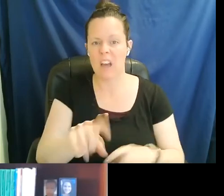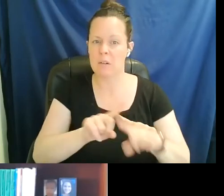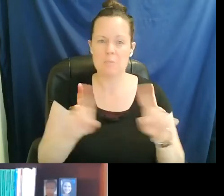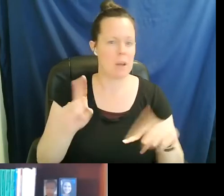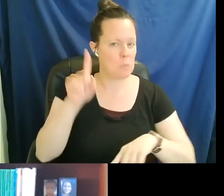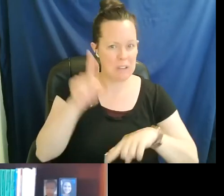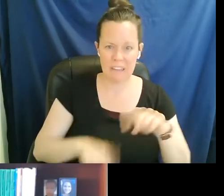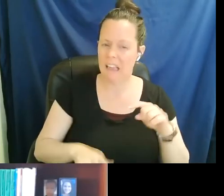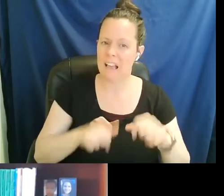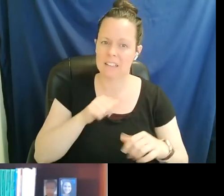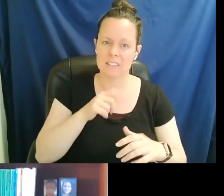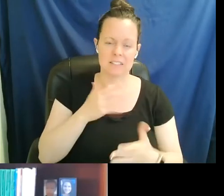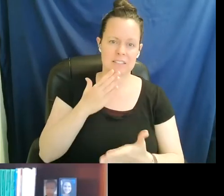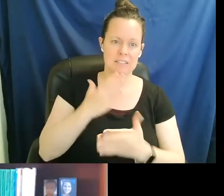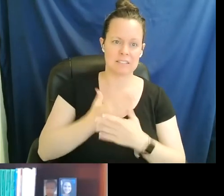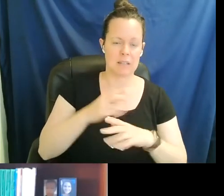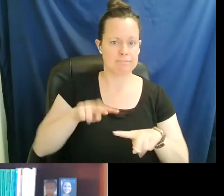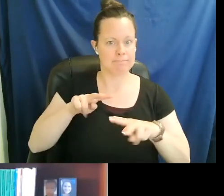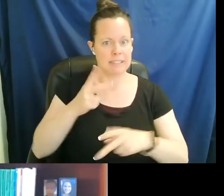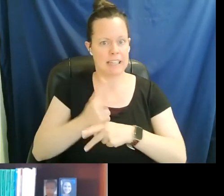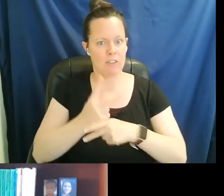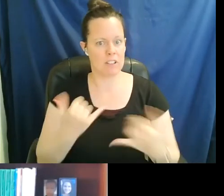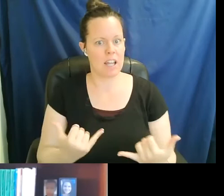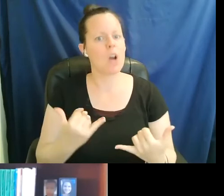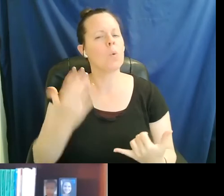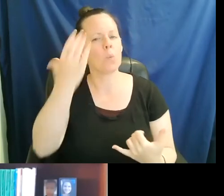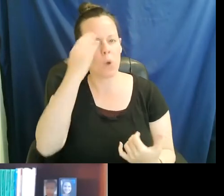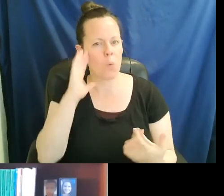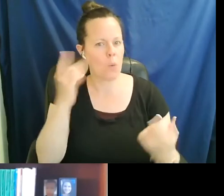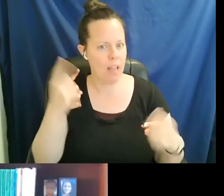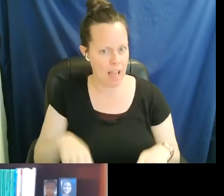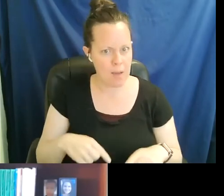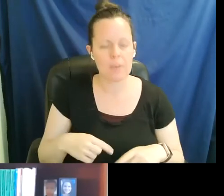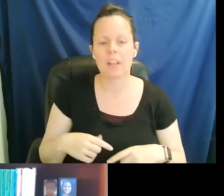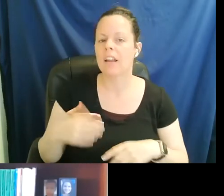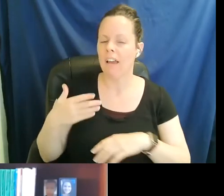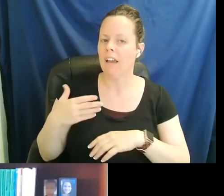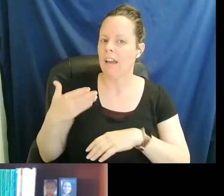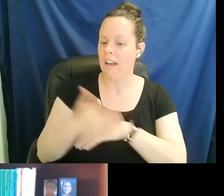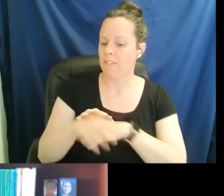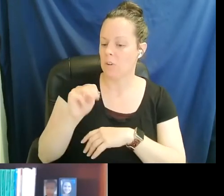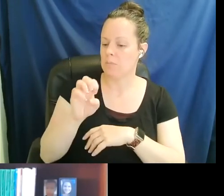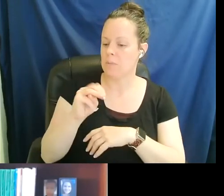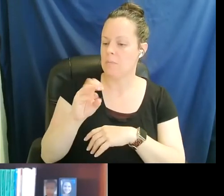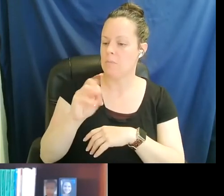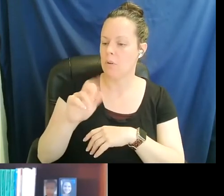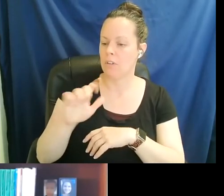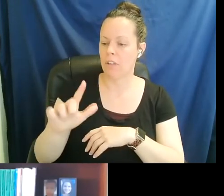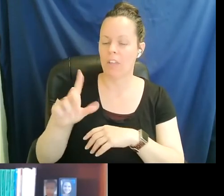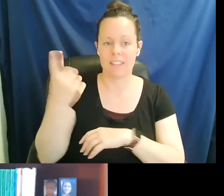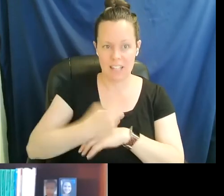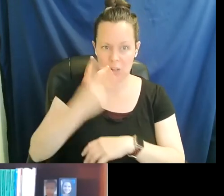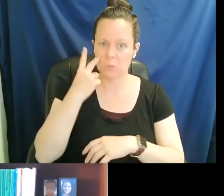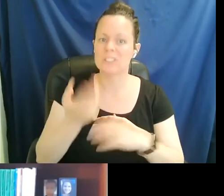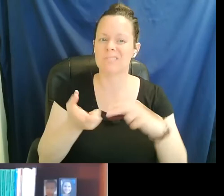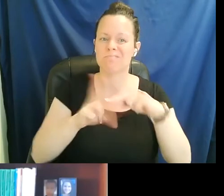now. We know what will happen if we do. After Memorial Day, we saw a spike in cases on both sides of the river that